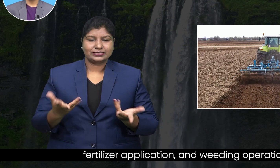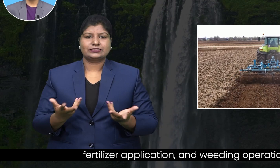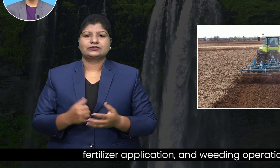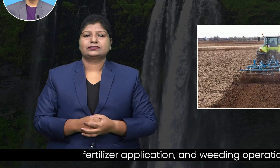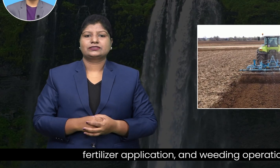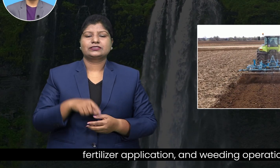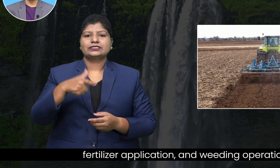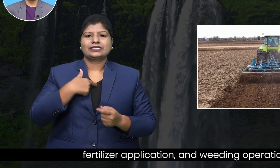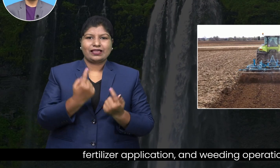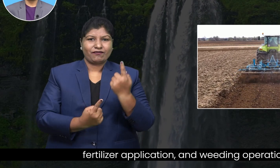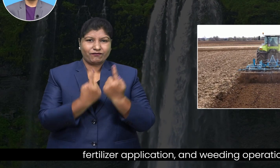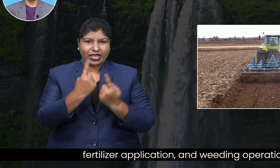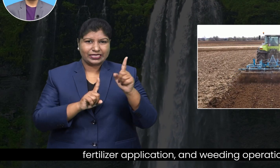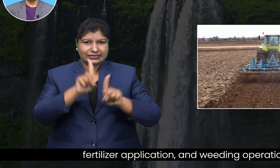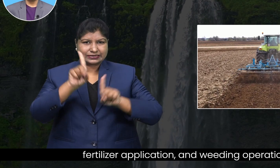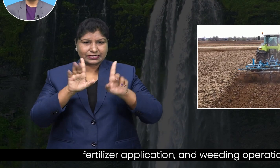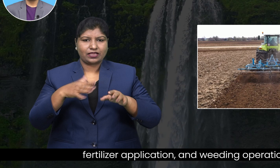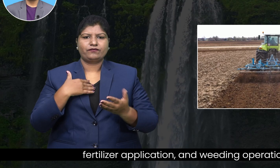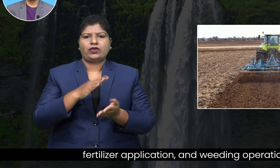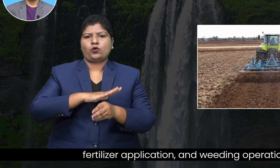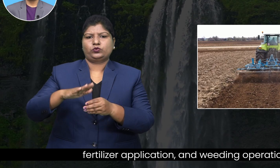and weeding operations.